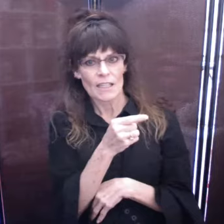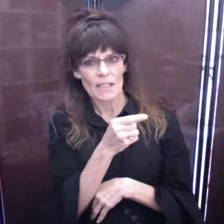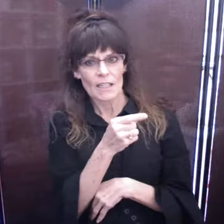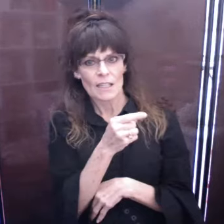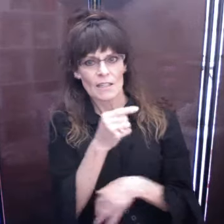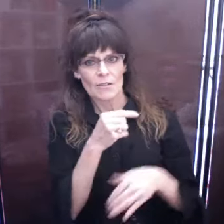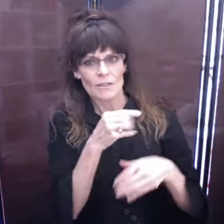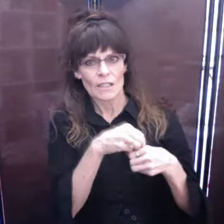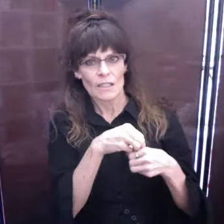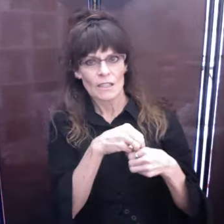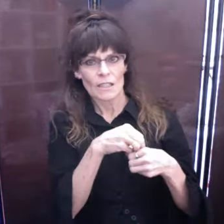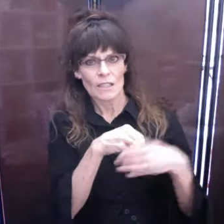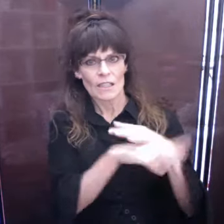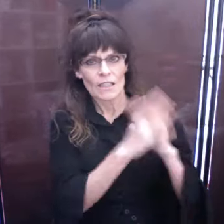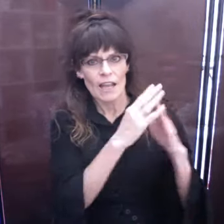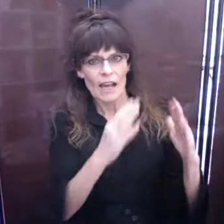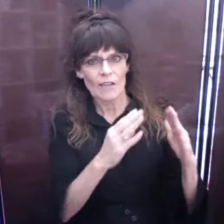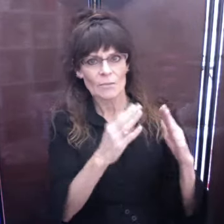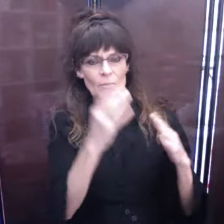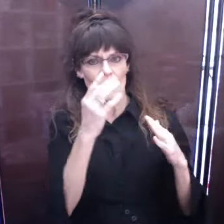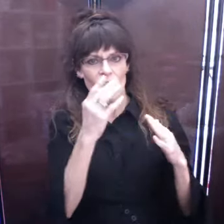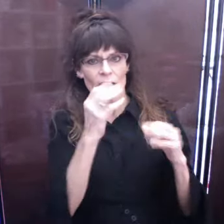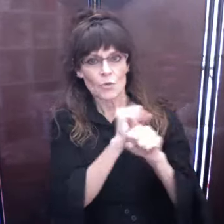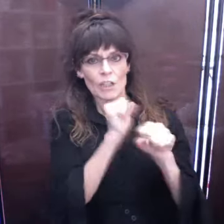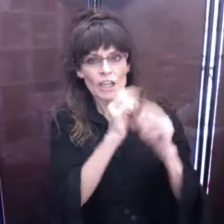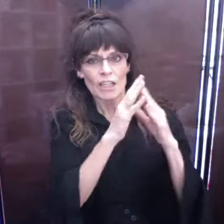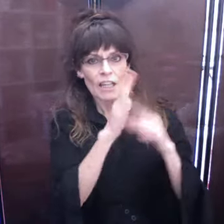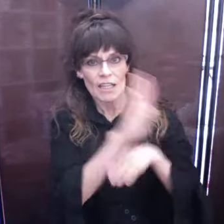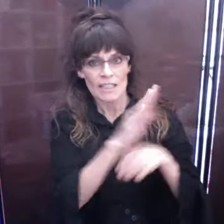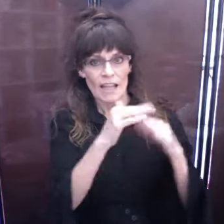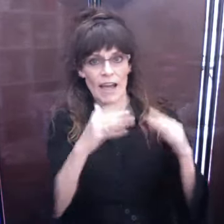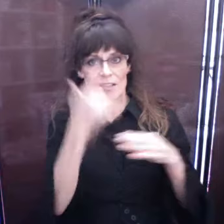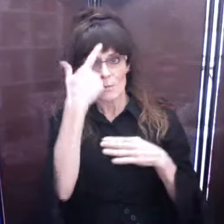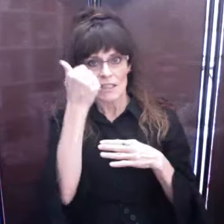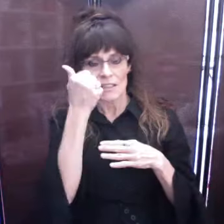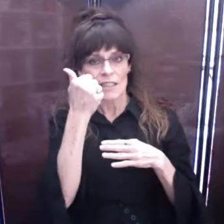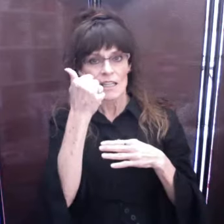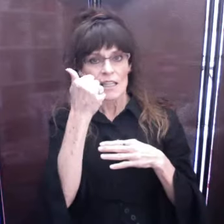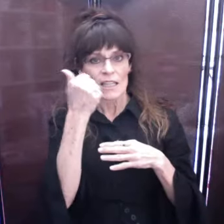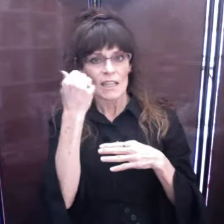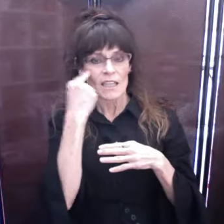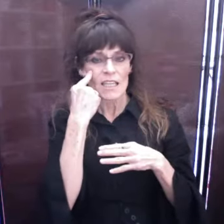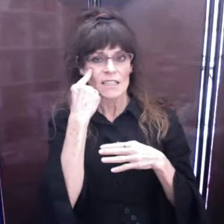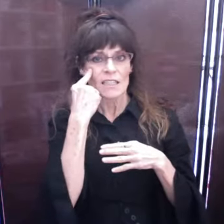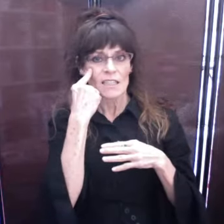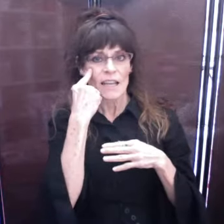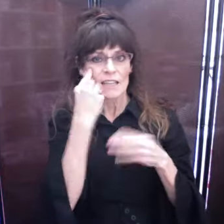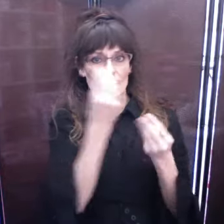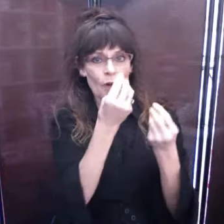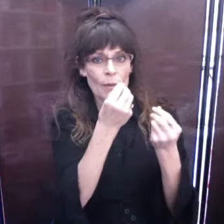believe the property value is going to go up significantly as a result of tile in his house. I could believe, I don't think it'll be that great, but it's the cheapest